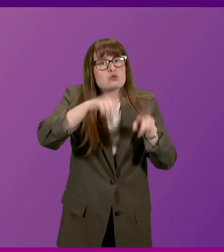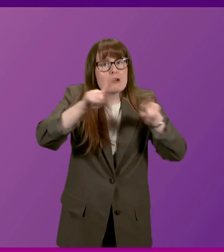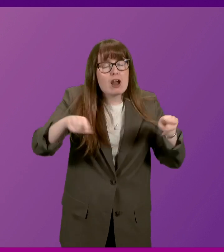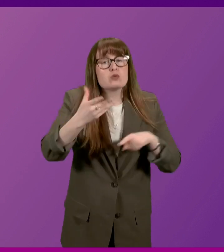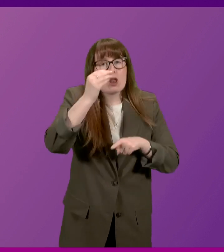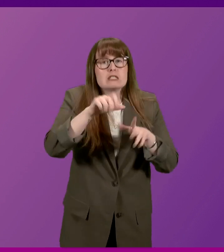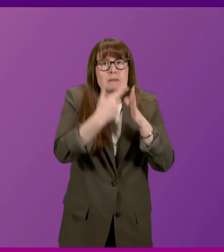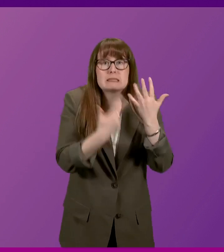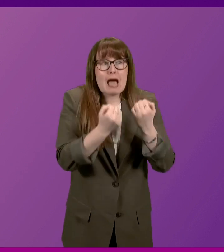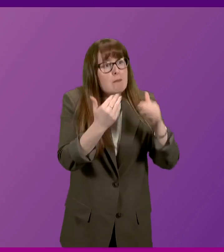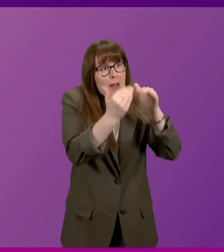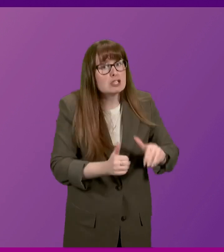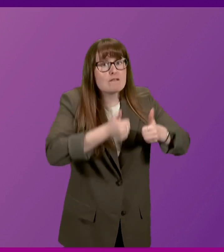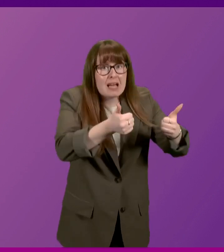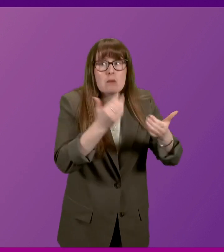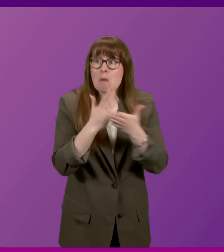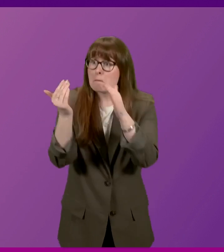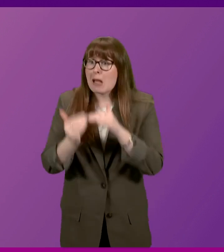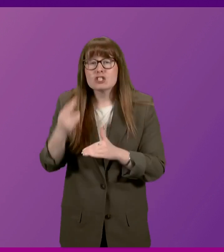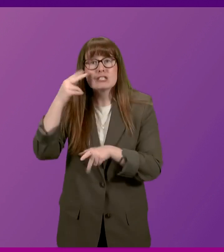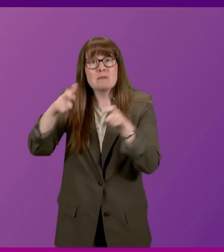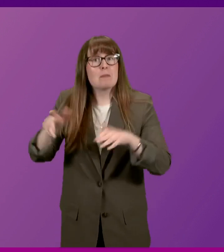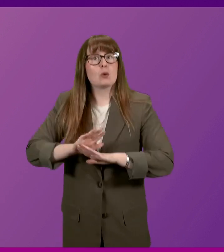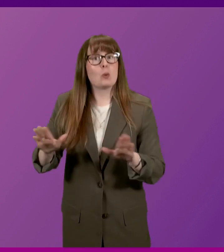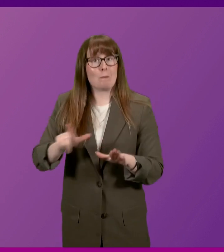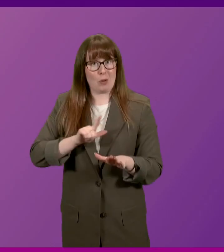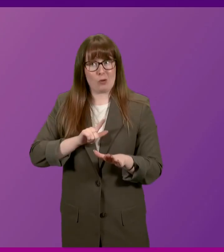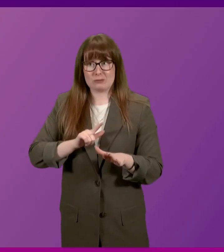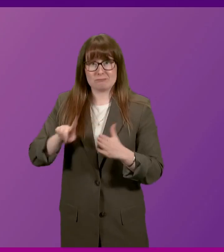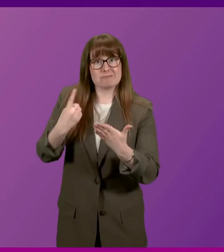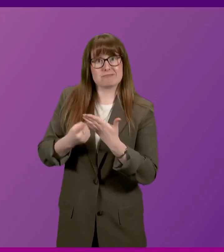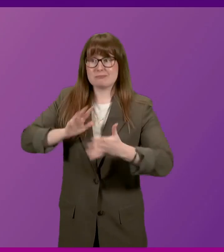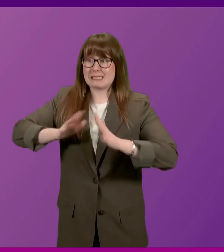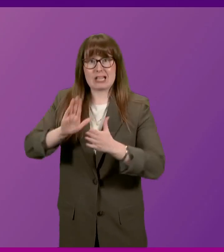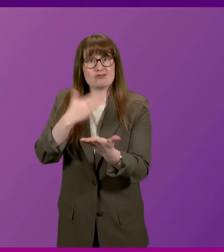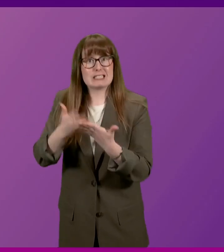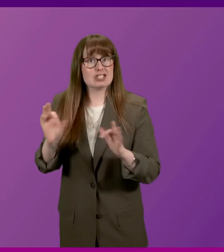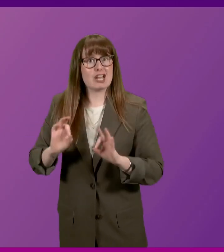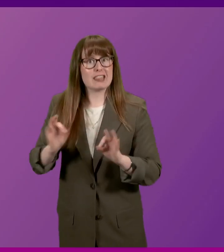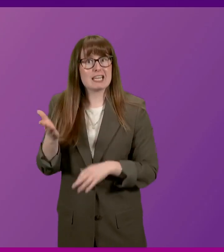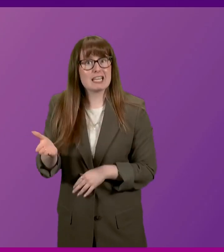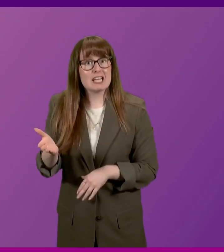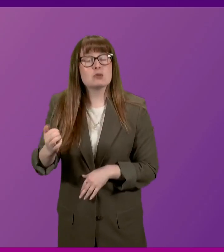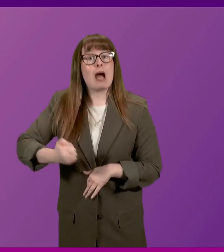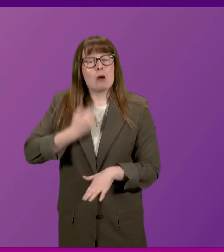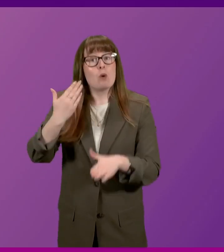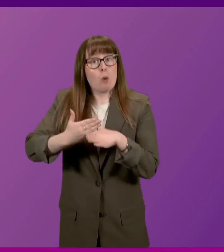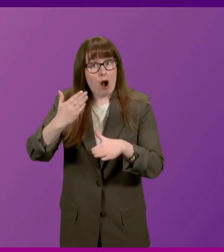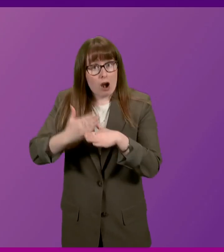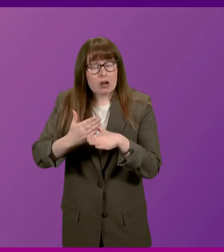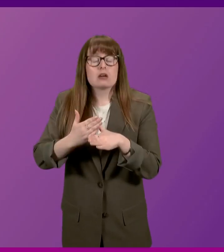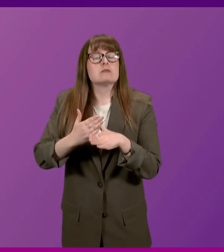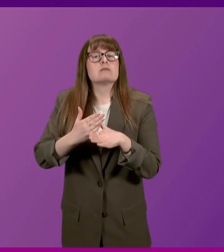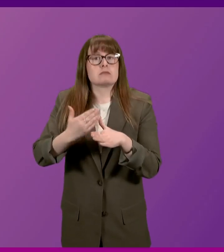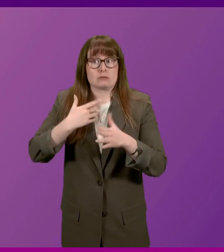learning disabilities, but doesn't meet the needs of deaf people because it's not available in BSL. And the work that we have done to date, which actually led us